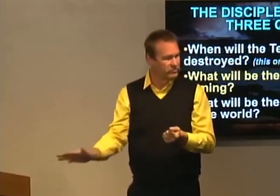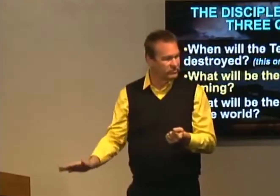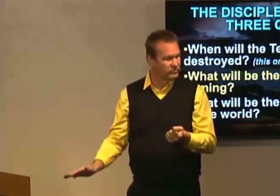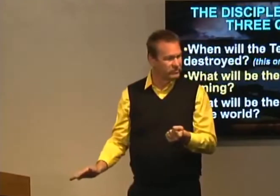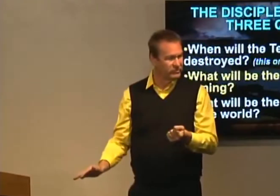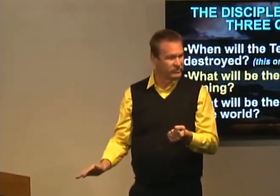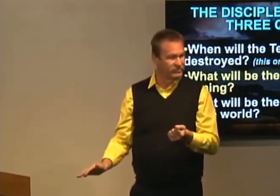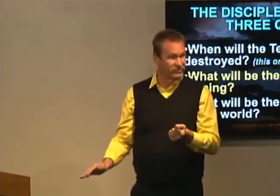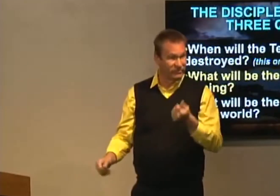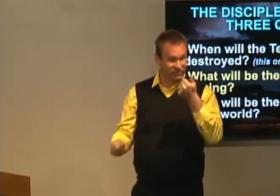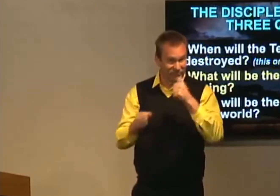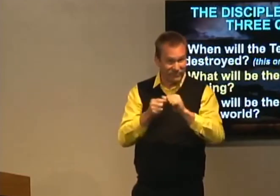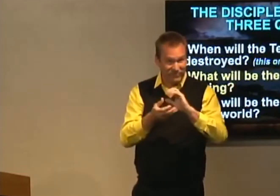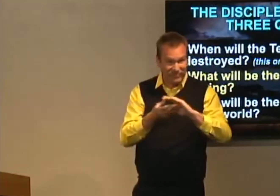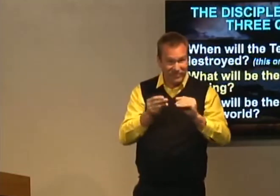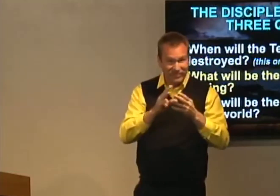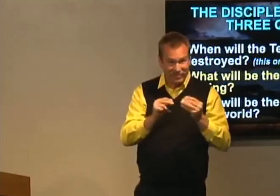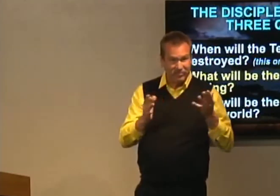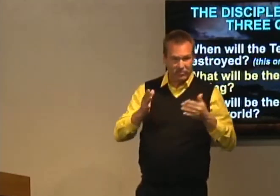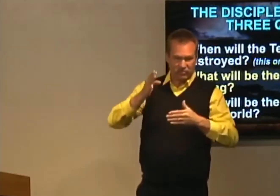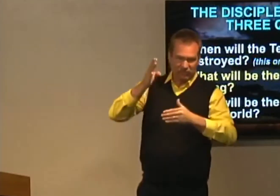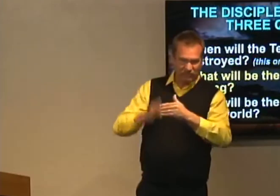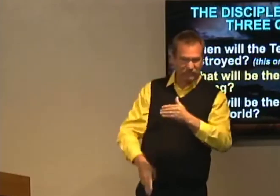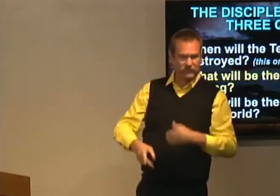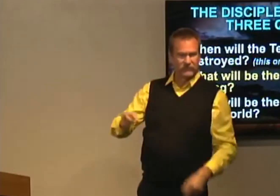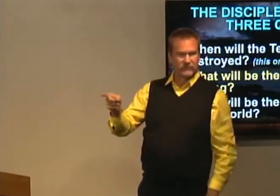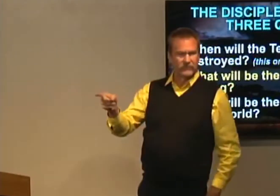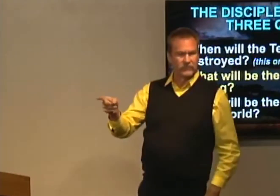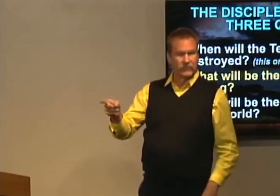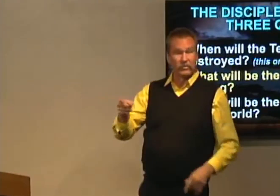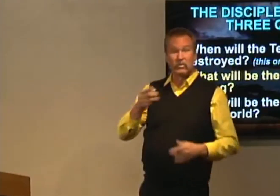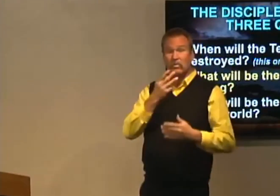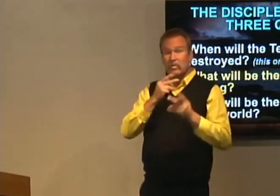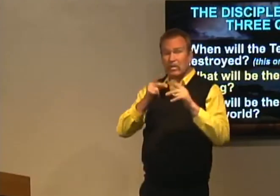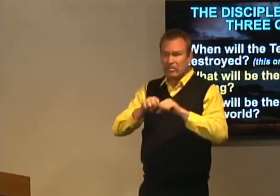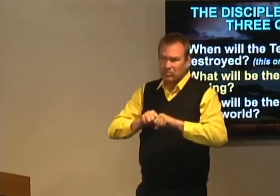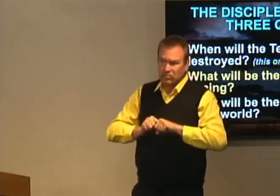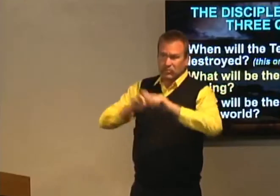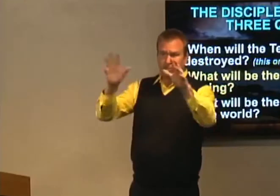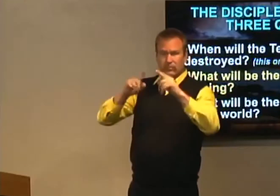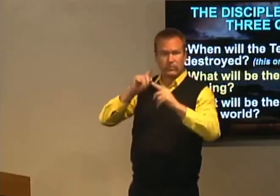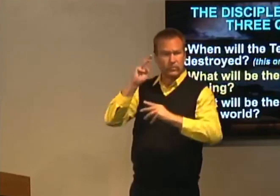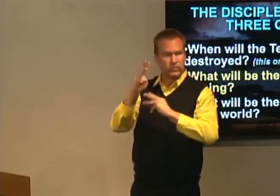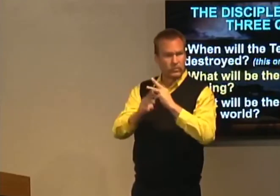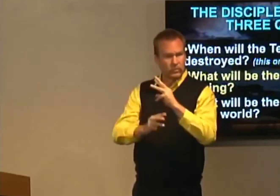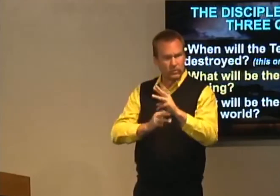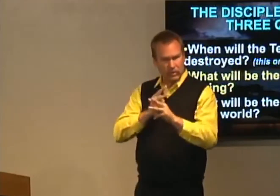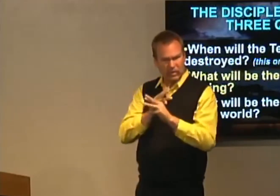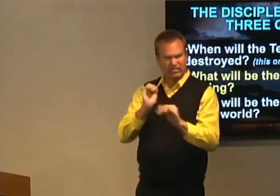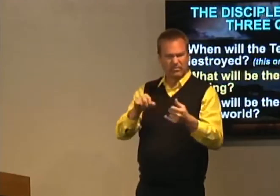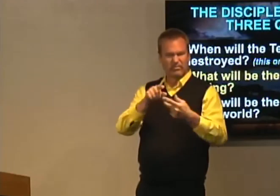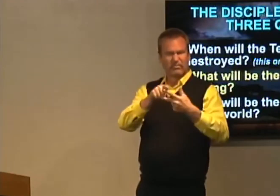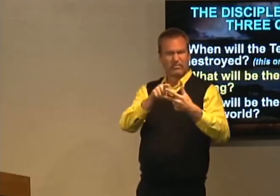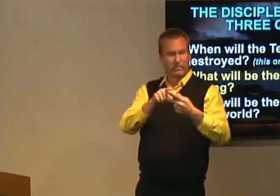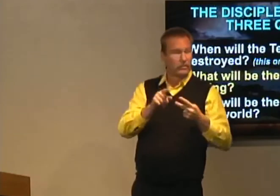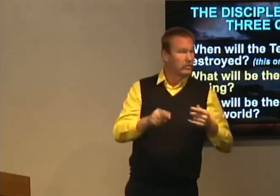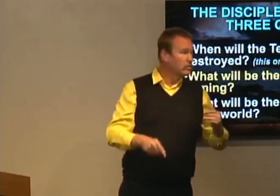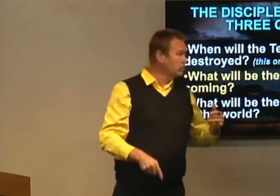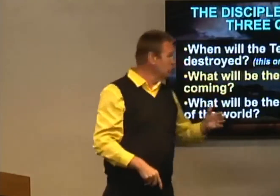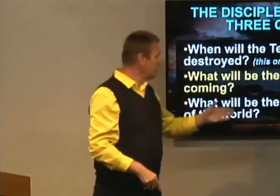and within 40 years of that time, the temple was destroyed. That's a historical fact. And the Jews were spread all throughout the world.